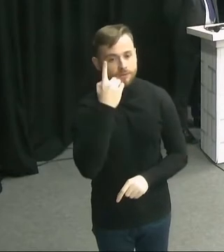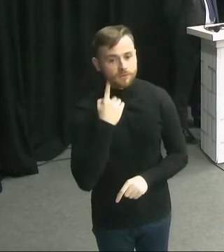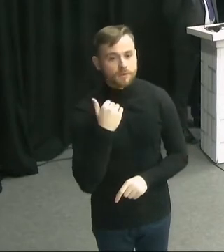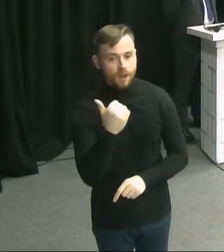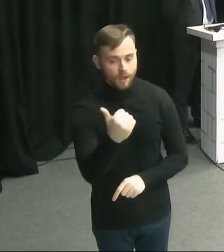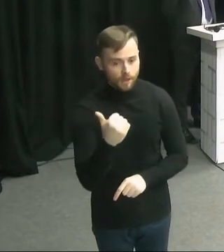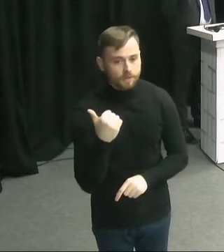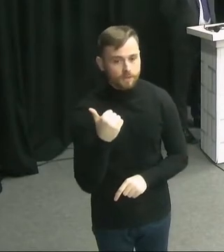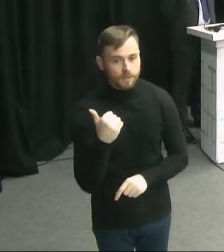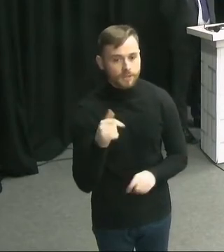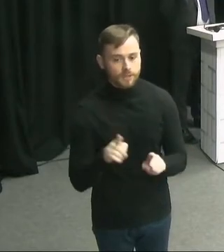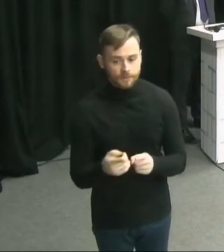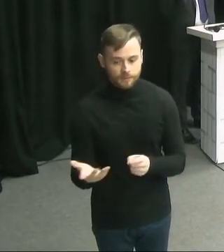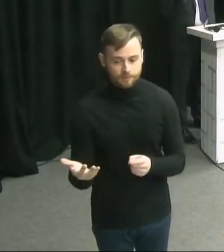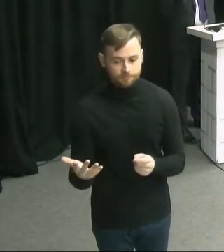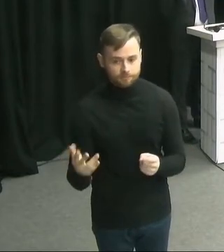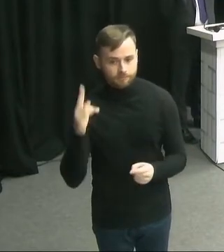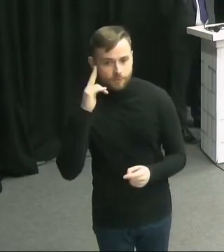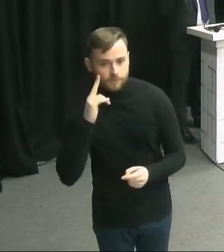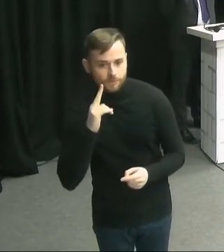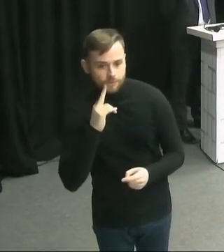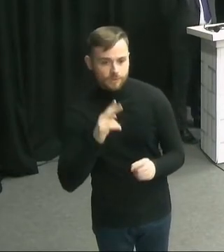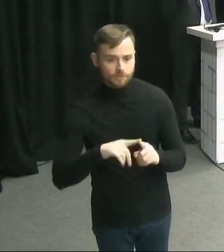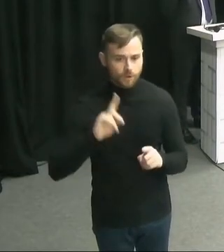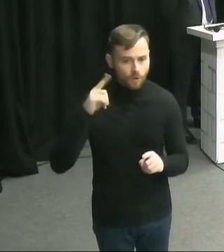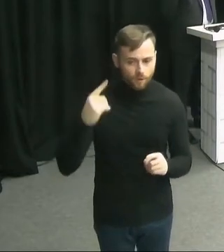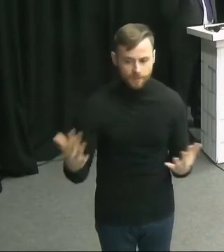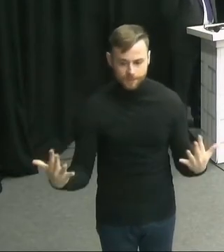to include more